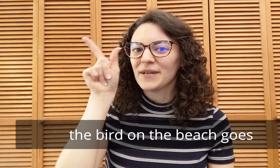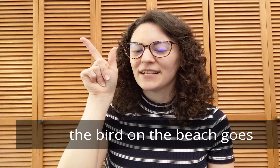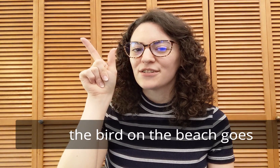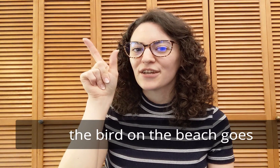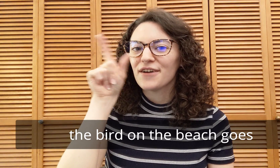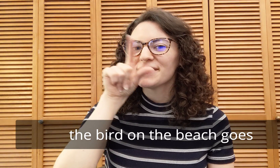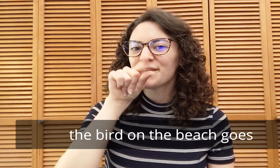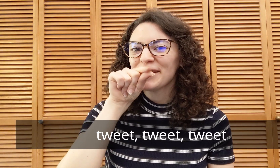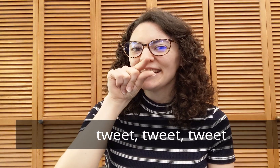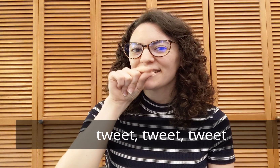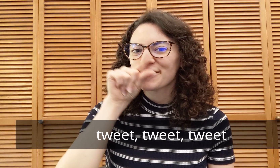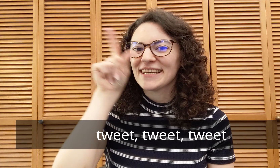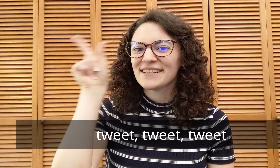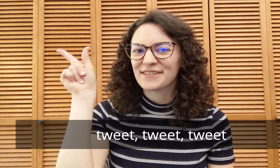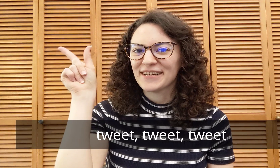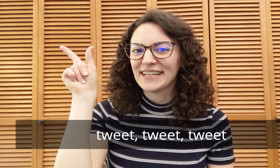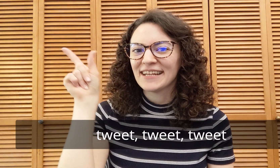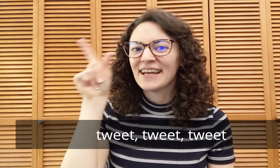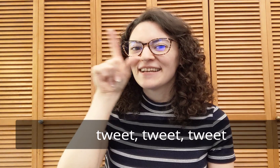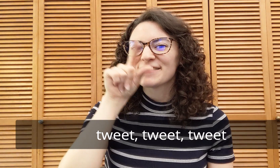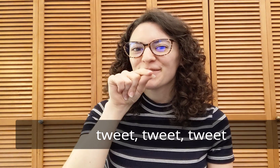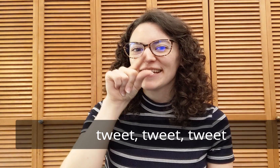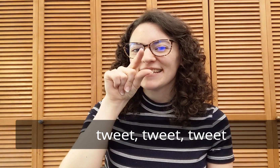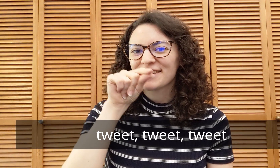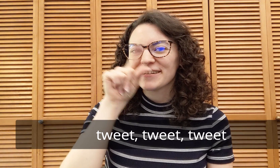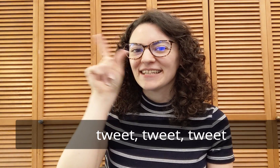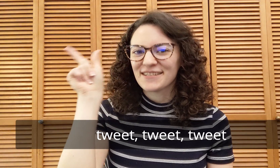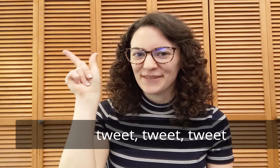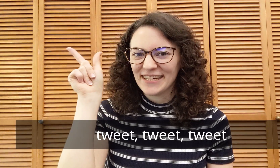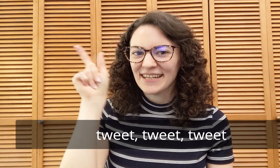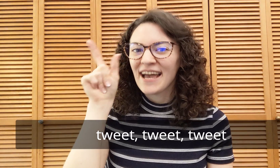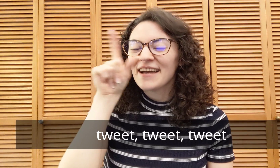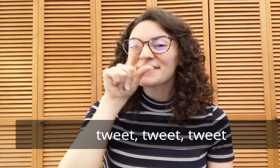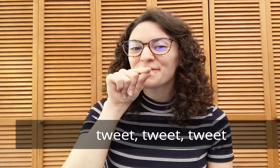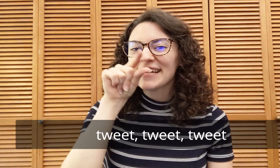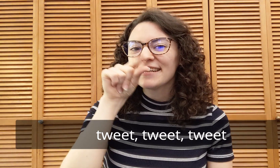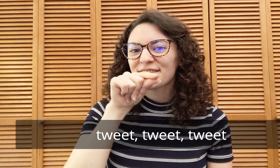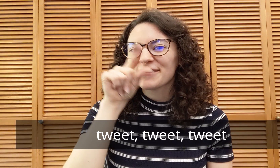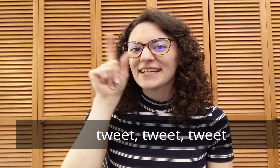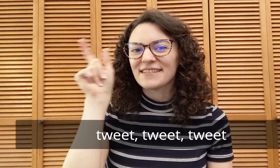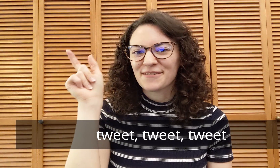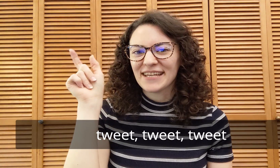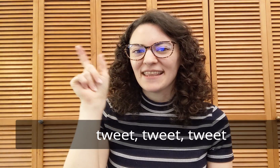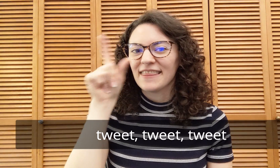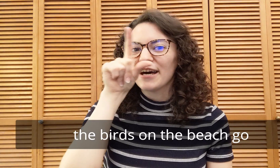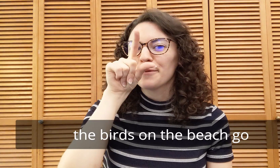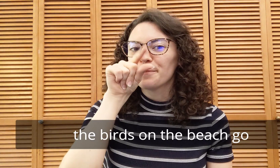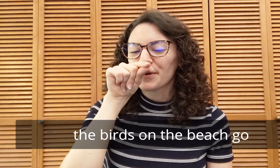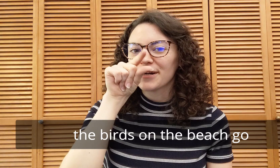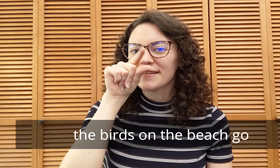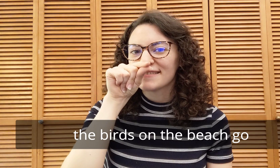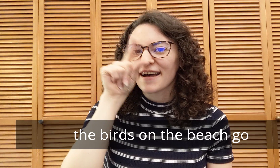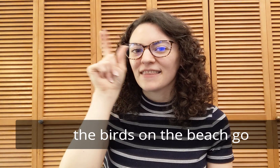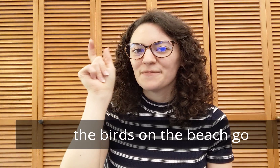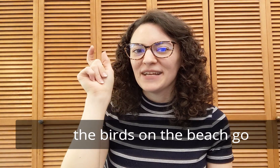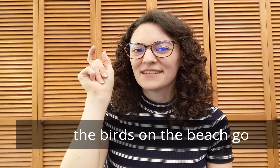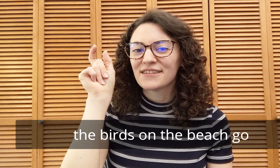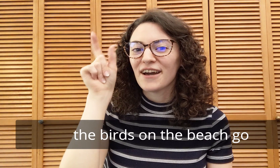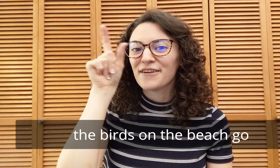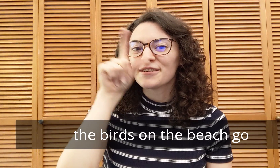beach goes tweet, tweet, tweet, tweet, tweet, tweet, tweet, tweet, tweet. The birds on the beach go